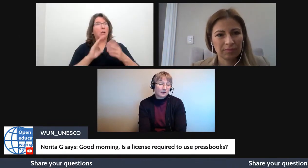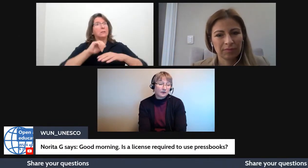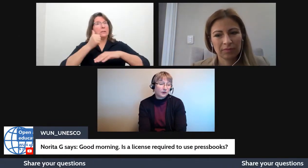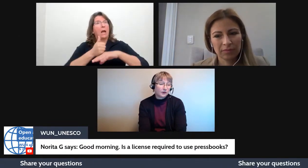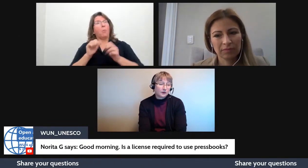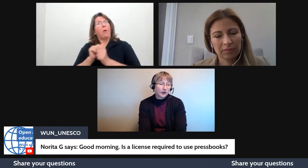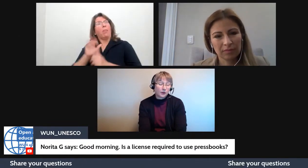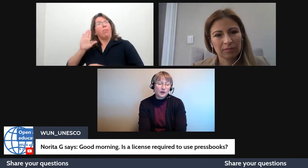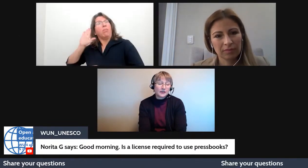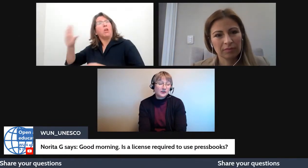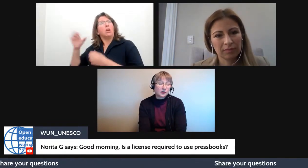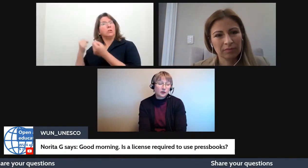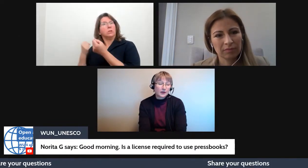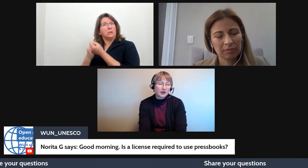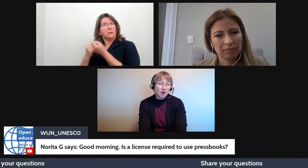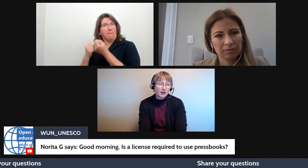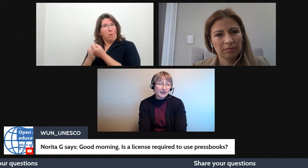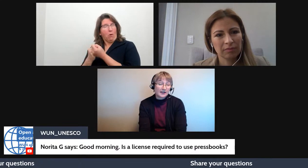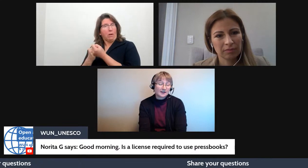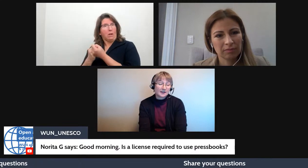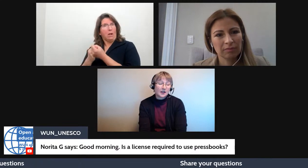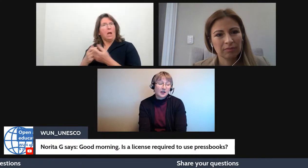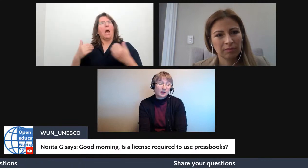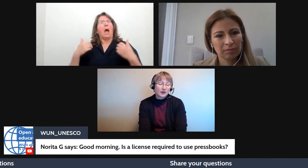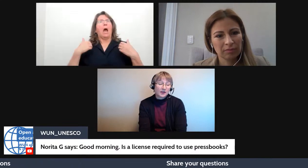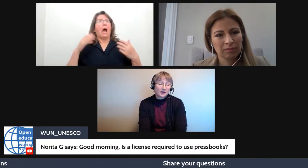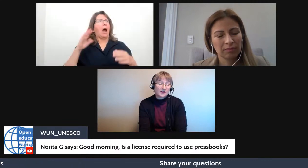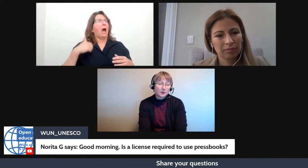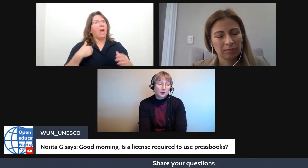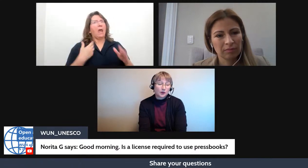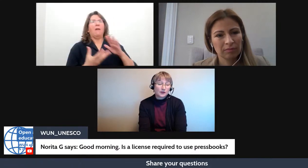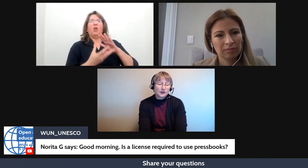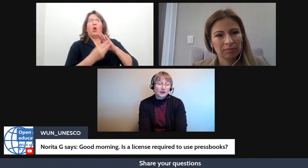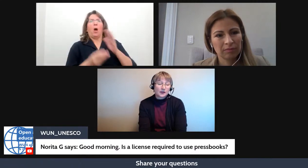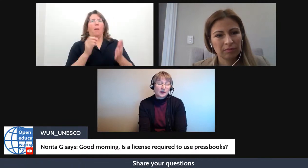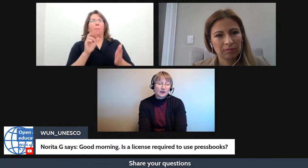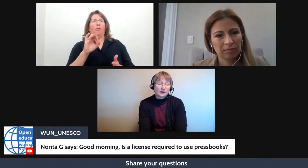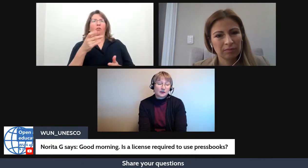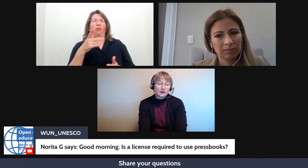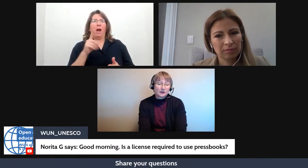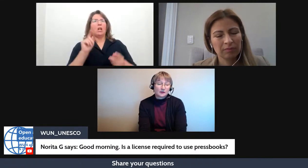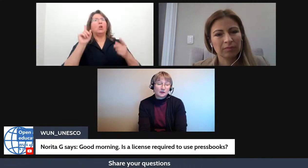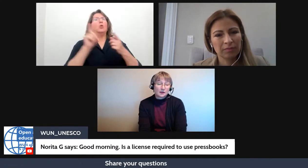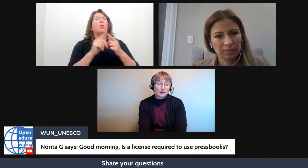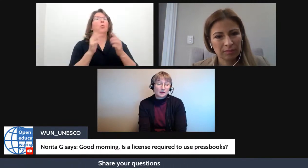the full authority to create content with their support.